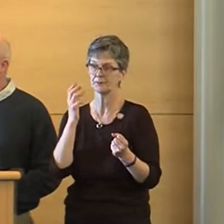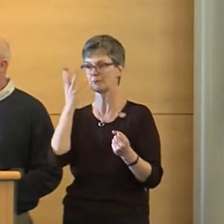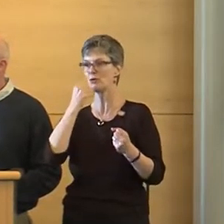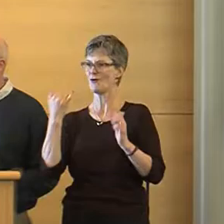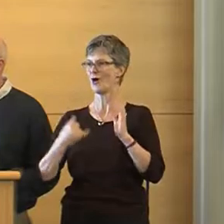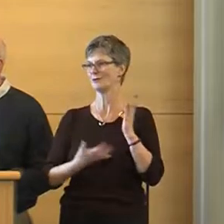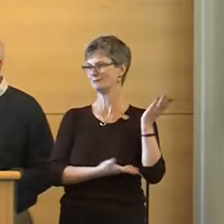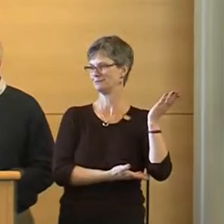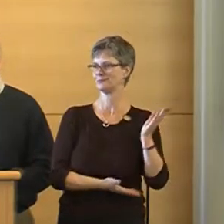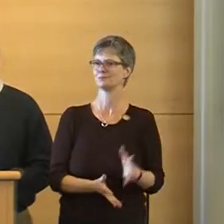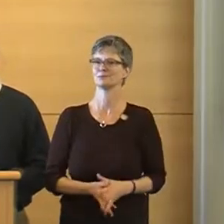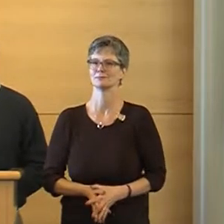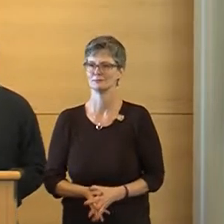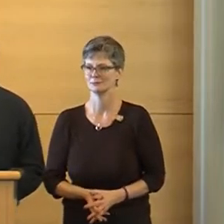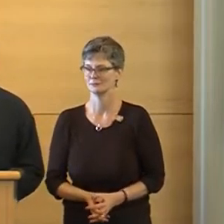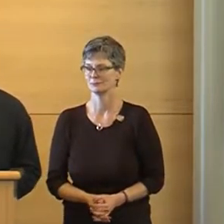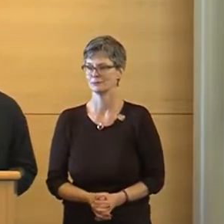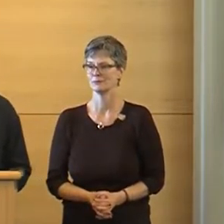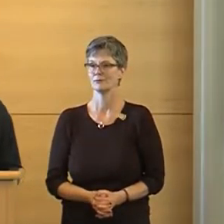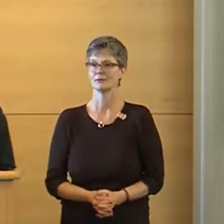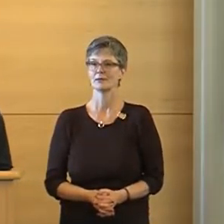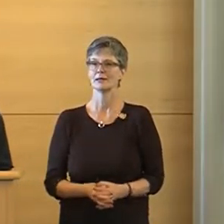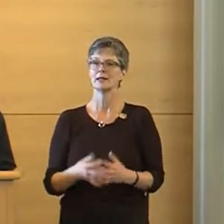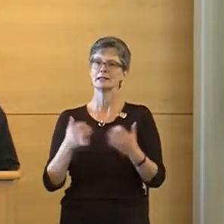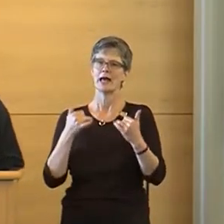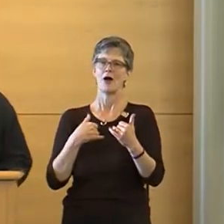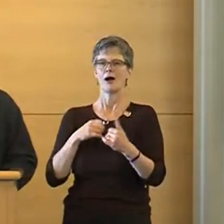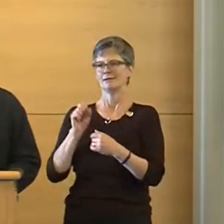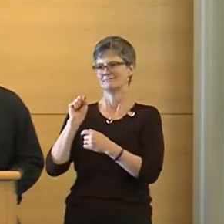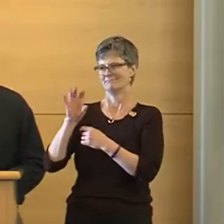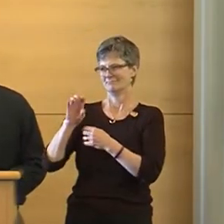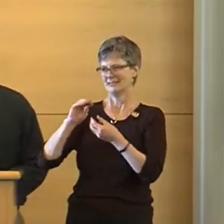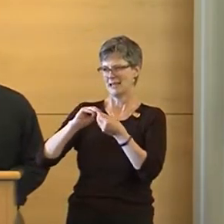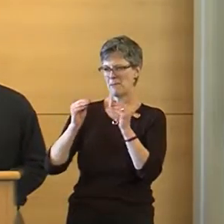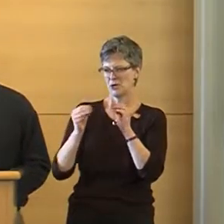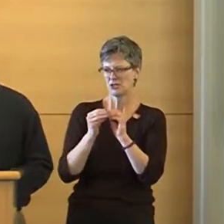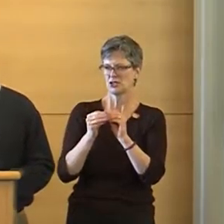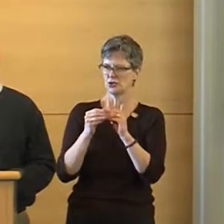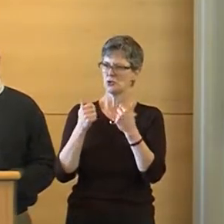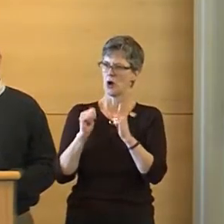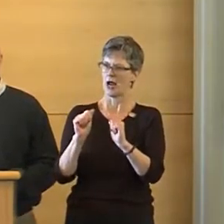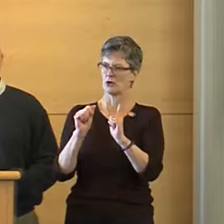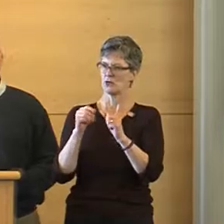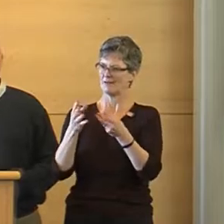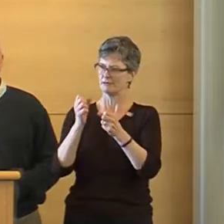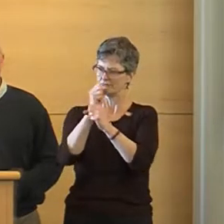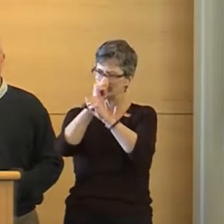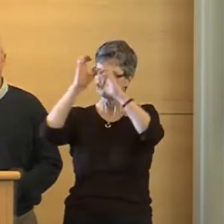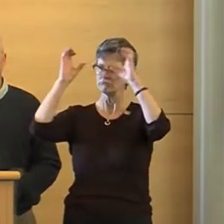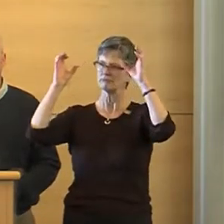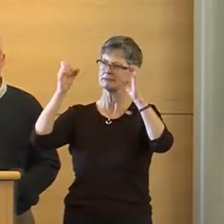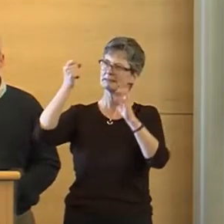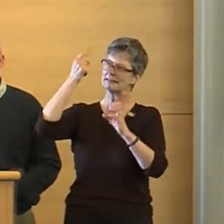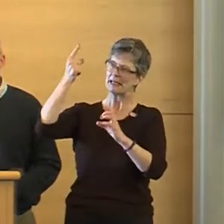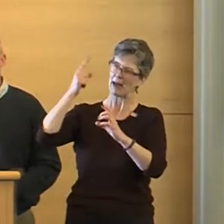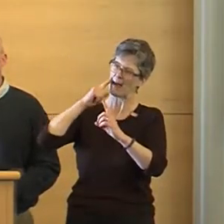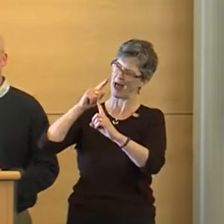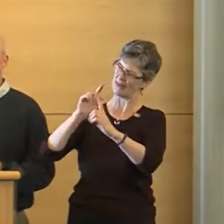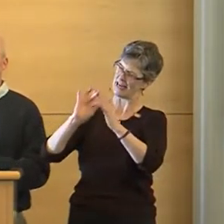thing. We don't necessarily think of the internet as a beautiful thing, but when you step back and look at it in this context, it really